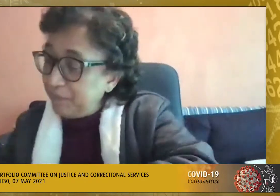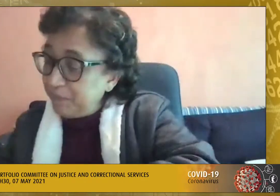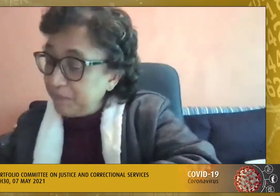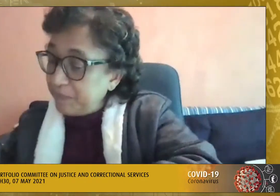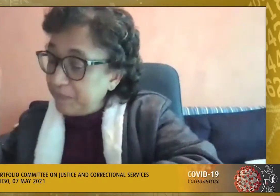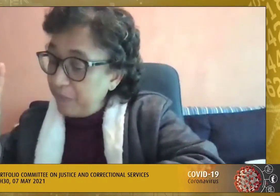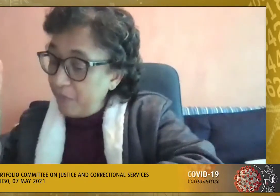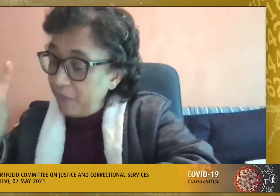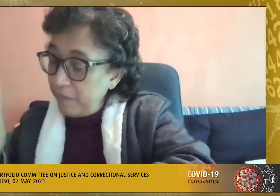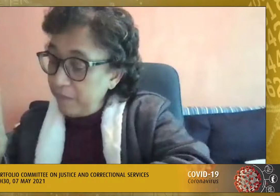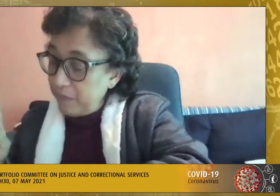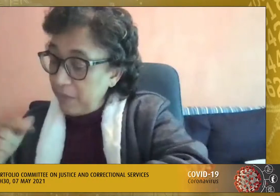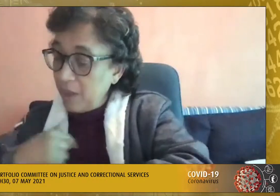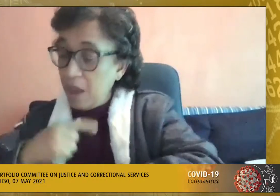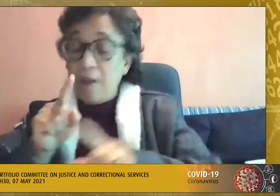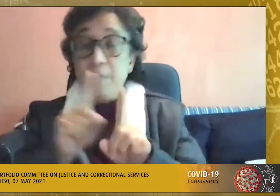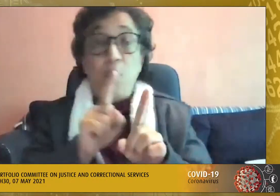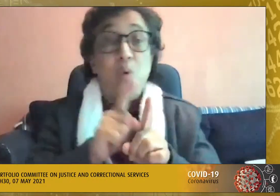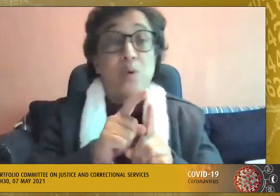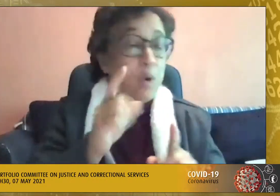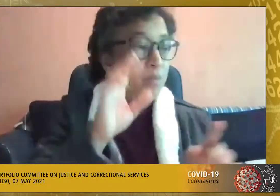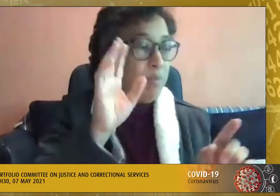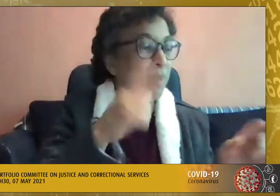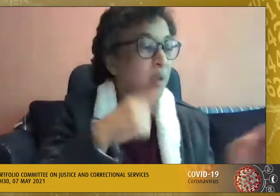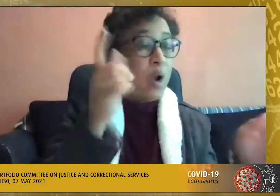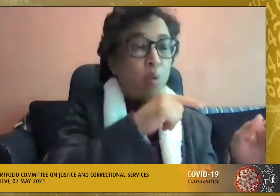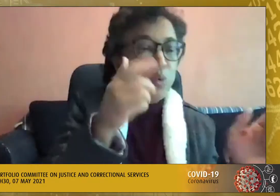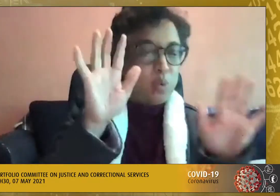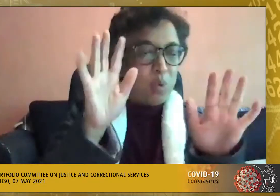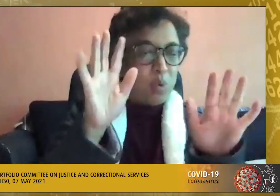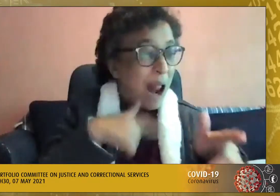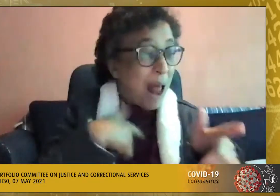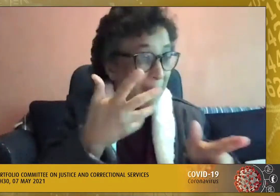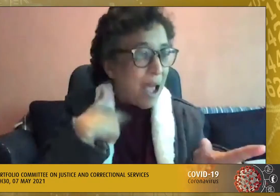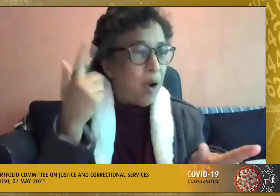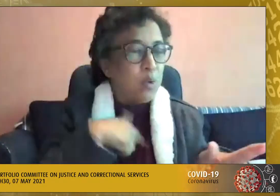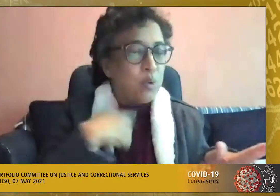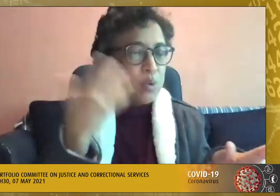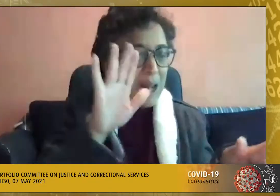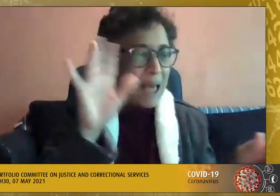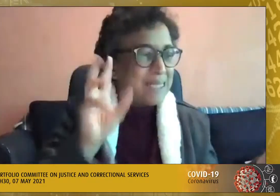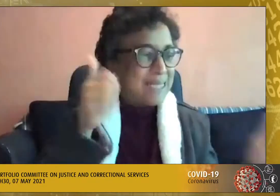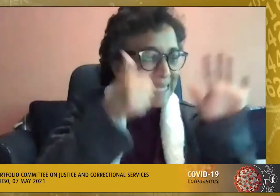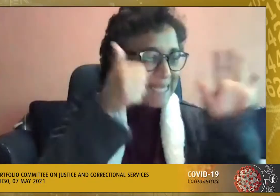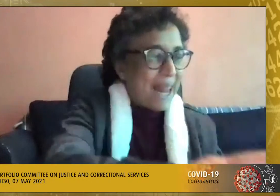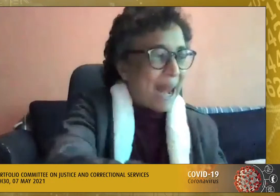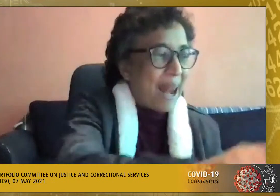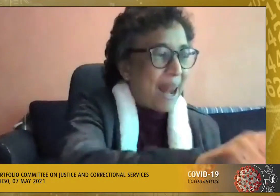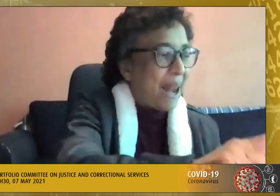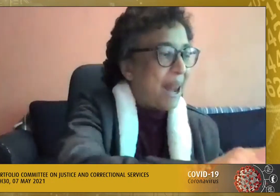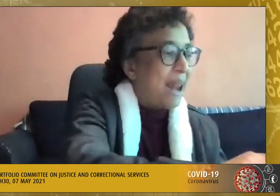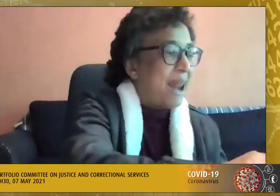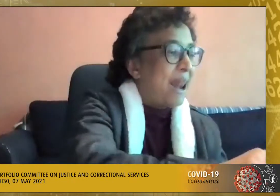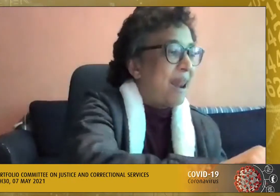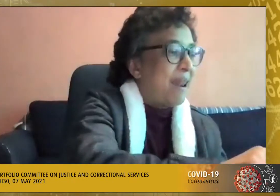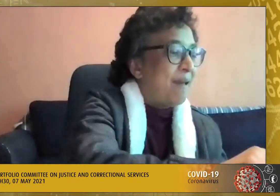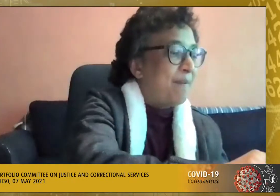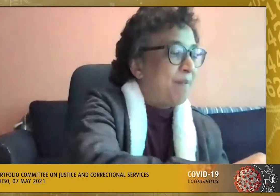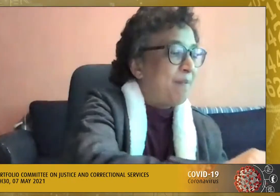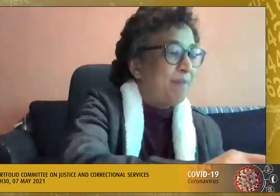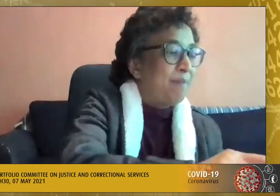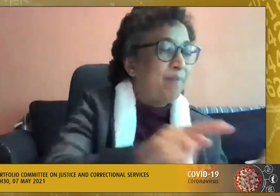because of that so I'm just curious with regard to what your um what you're doing with regard to that then